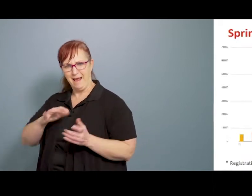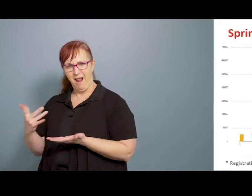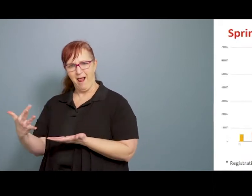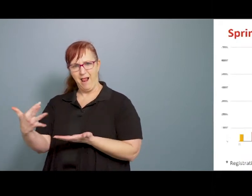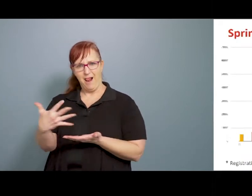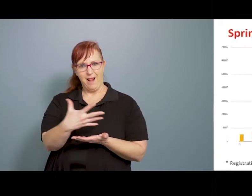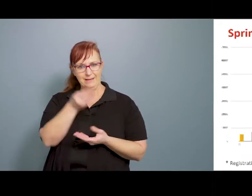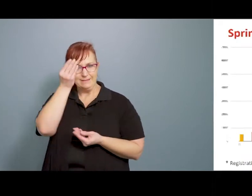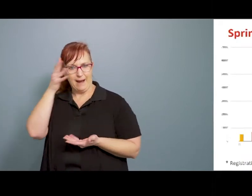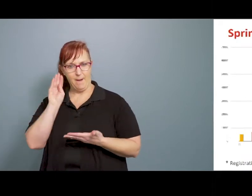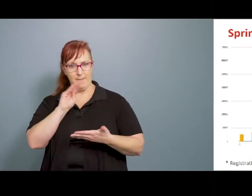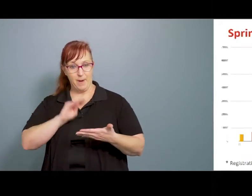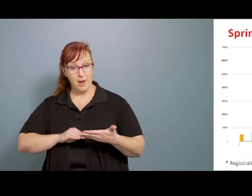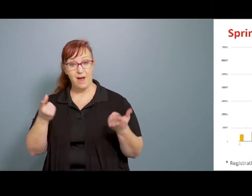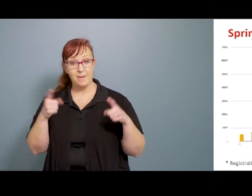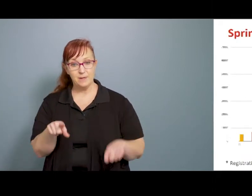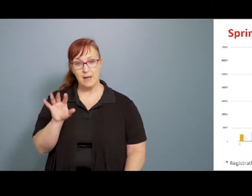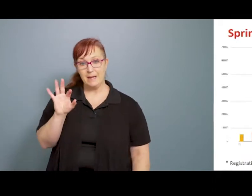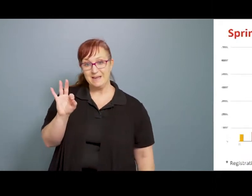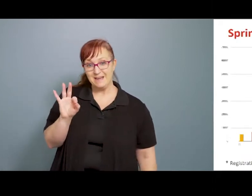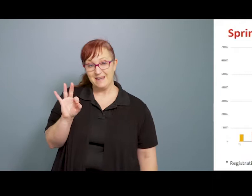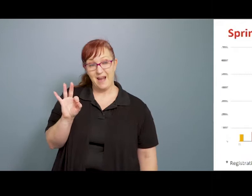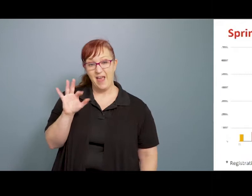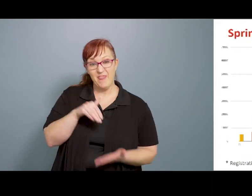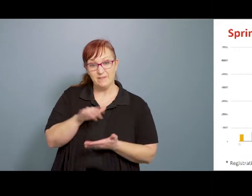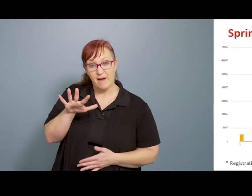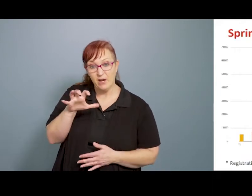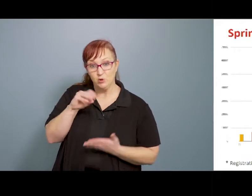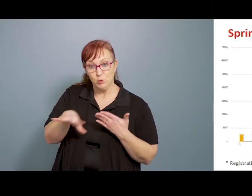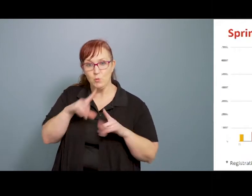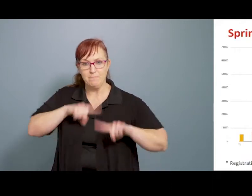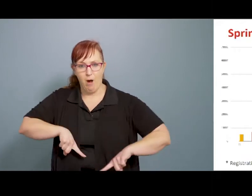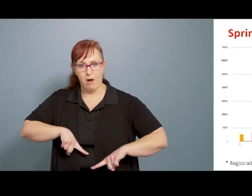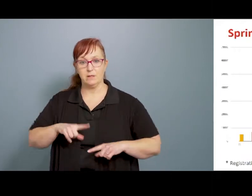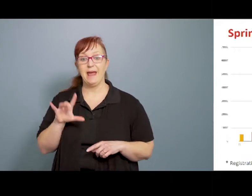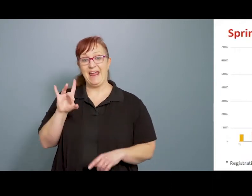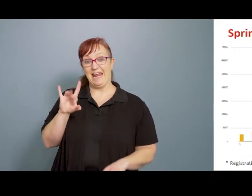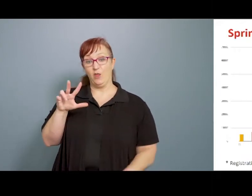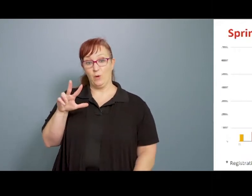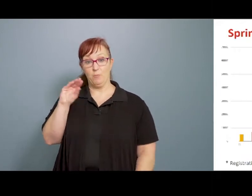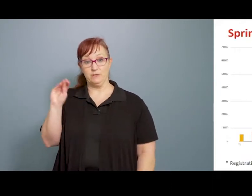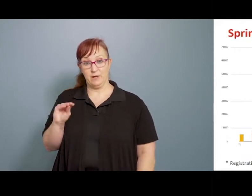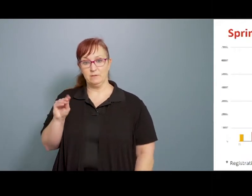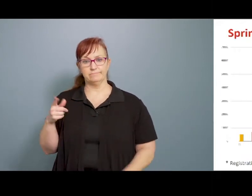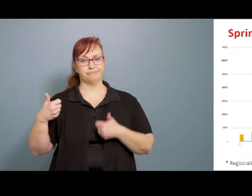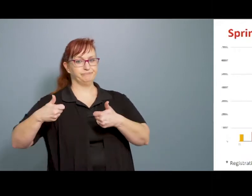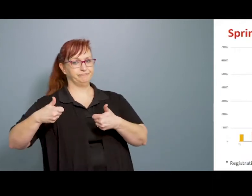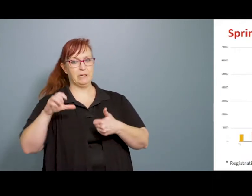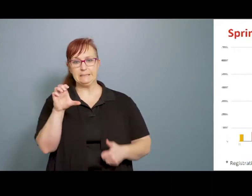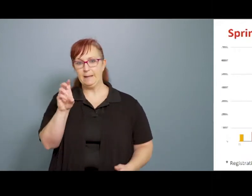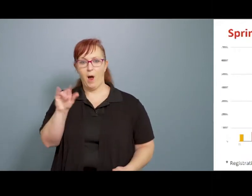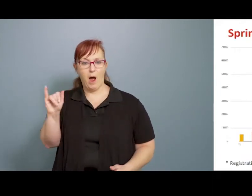out for a brief moment. 9,500 students responded. We had an 83% approval rating. That